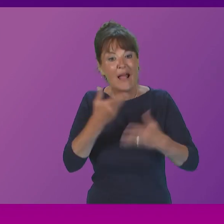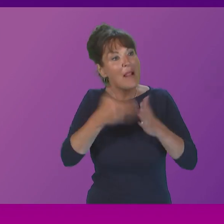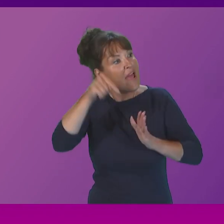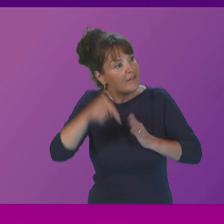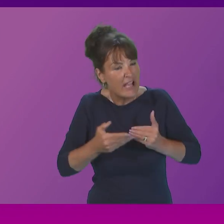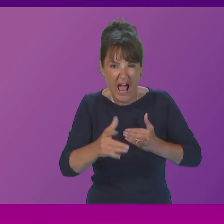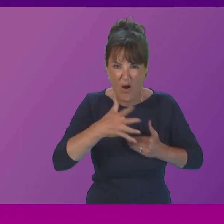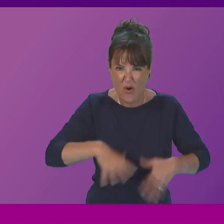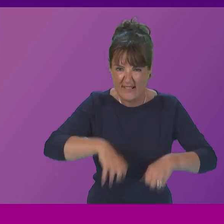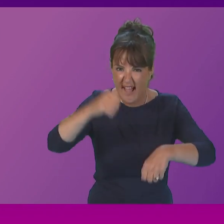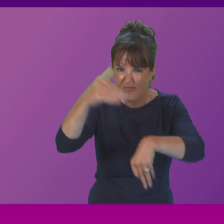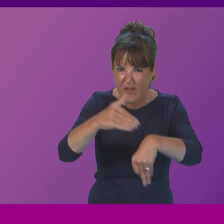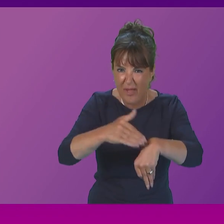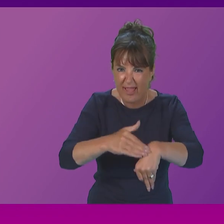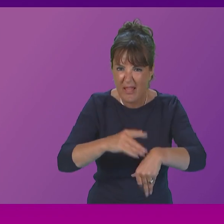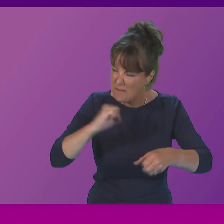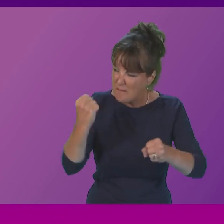possible.